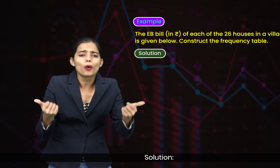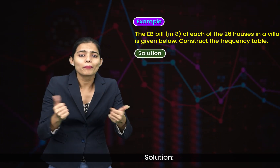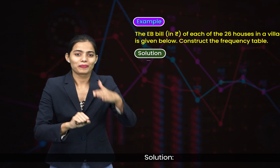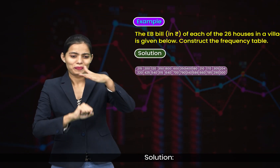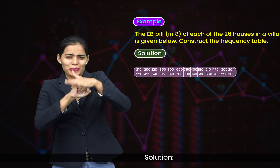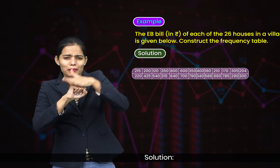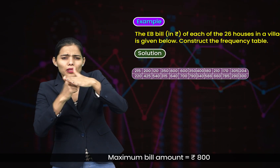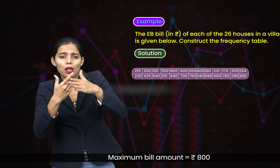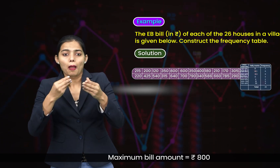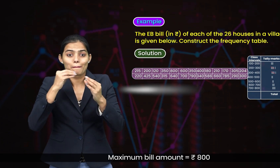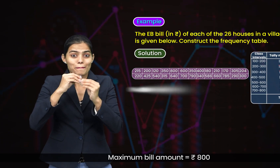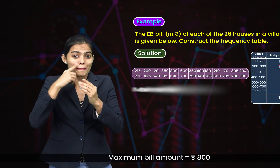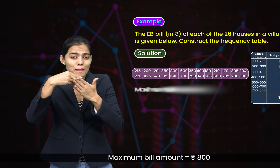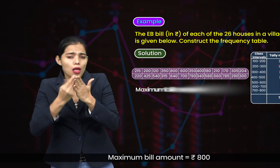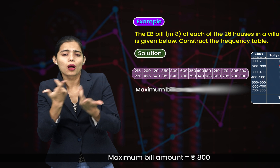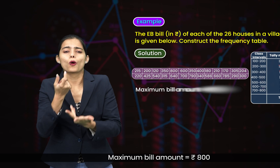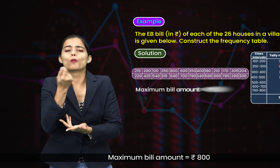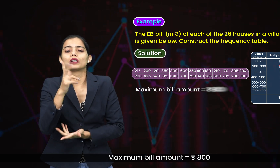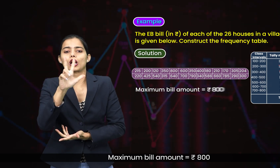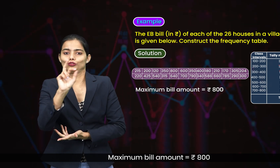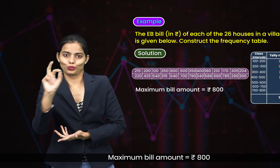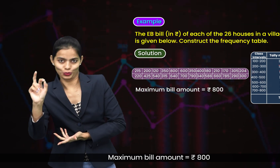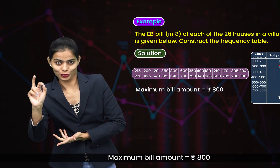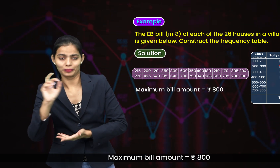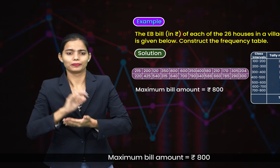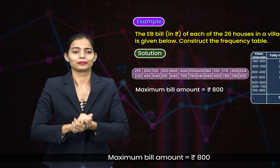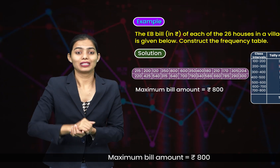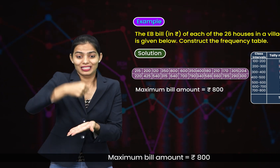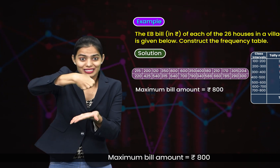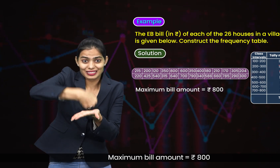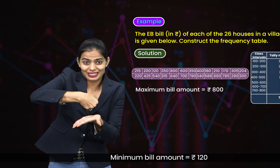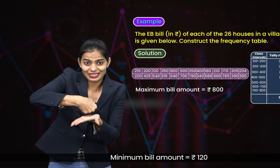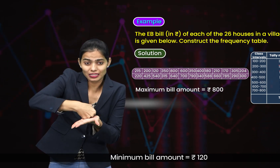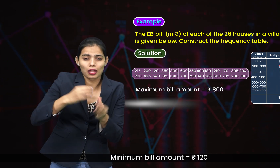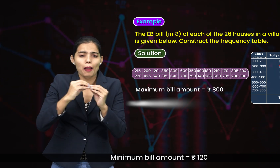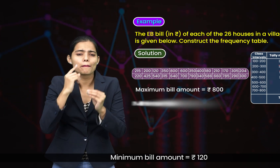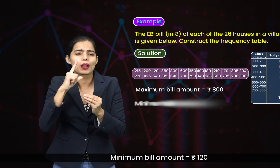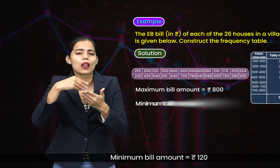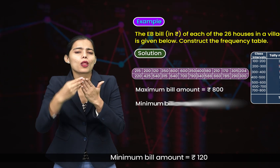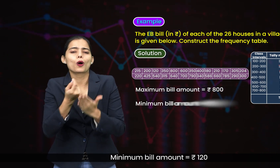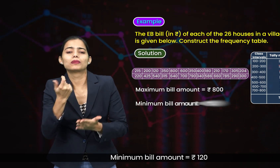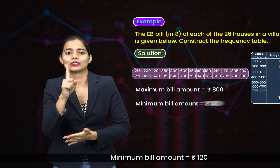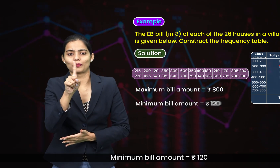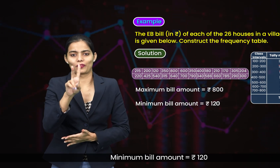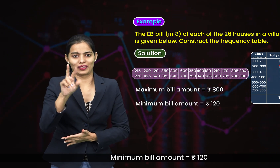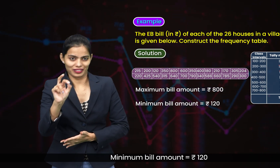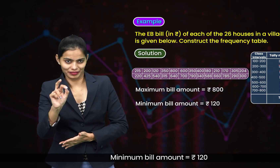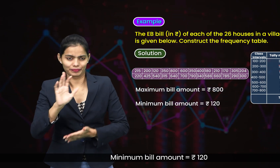Solution: maximum bill amount is equal to rupees 800. Minimum bill amount is equal to rupees